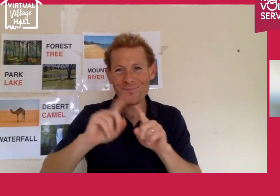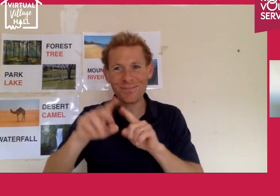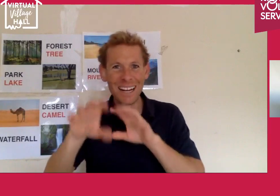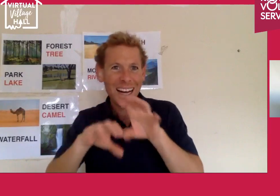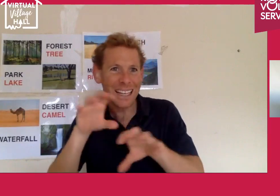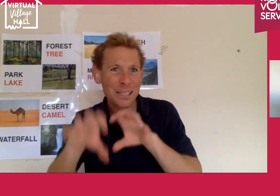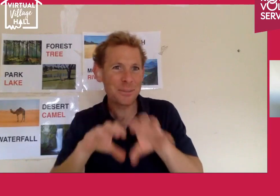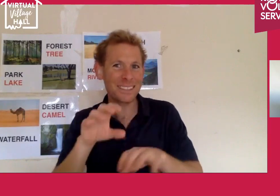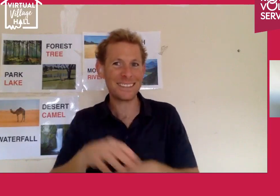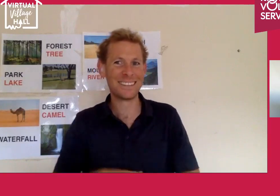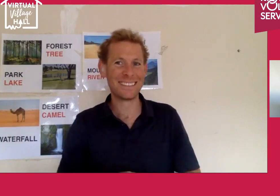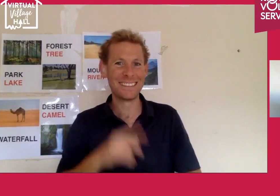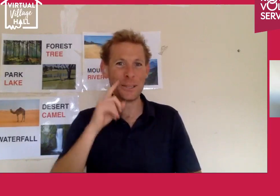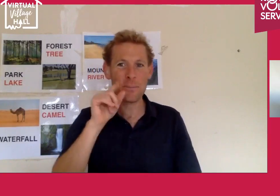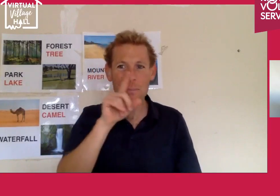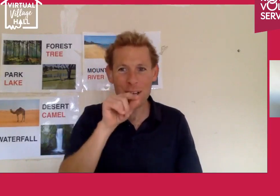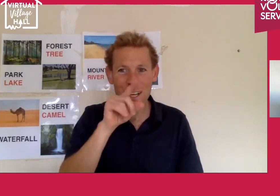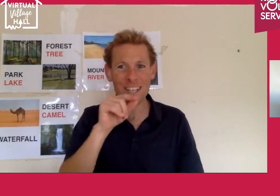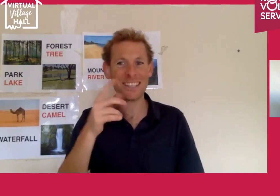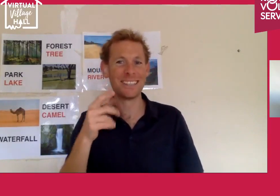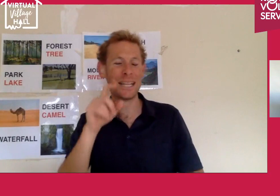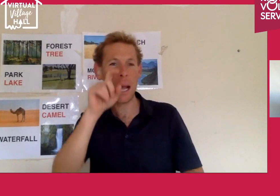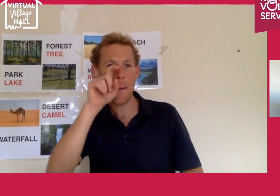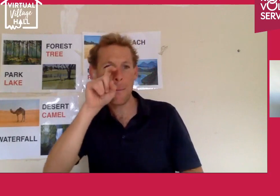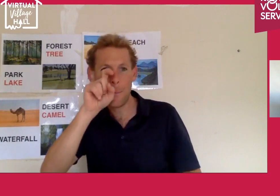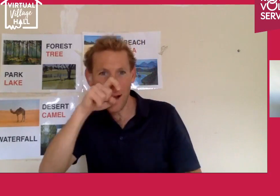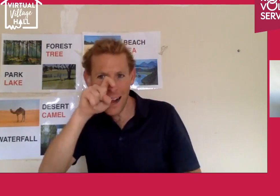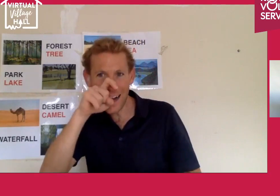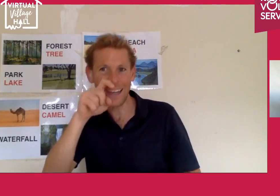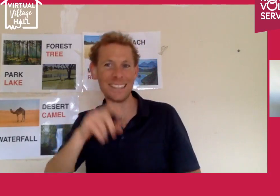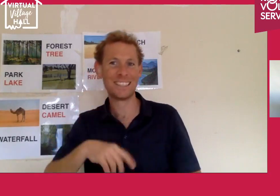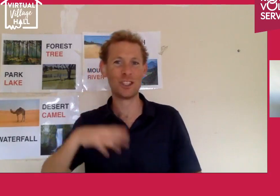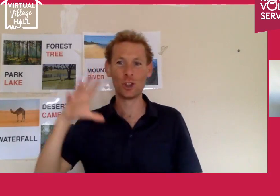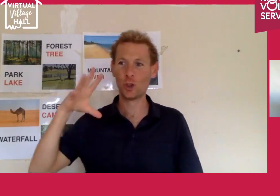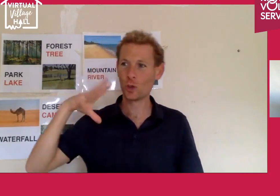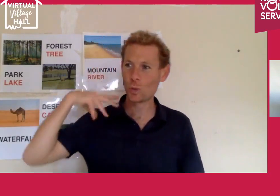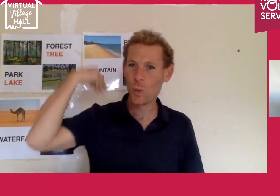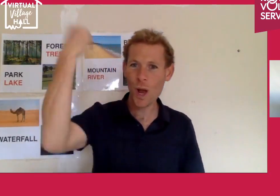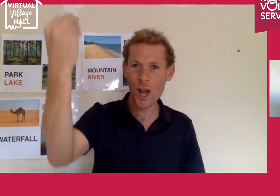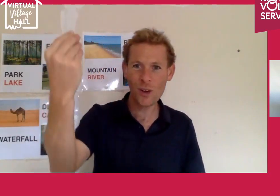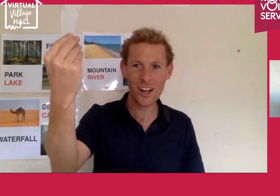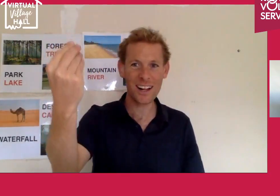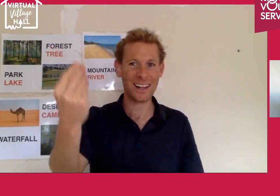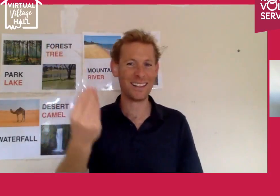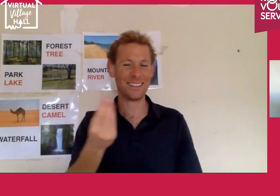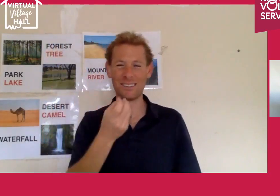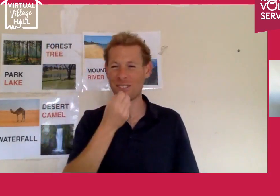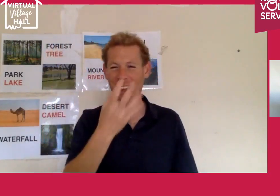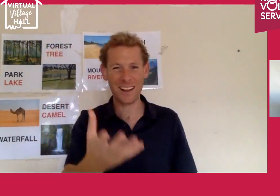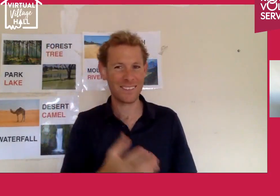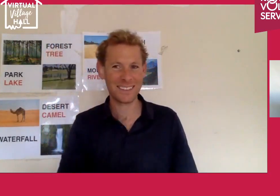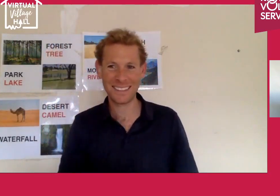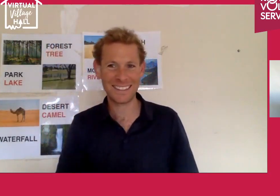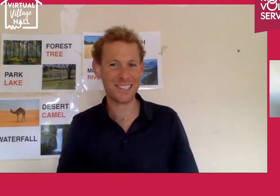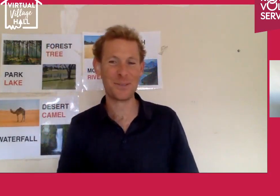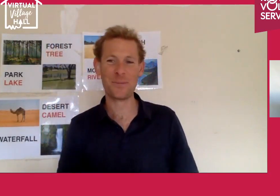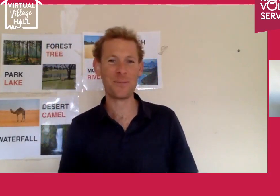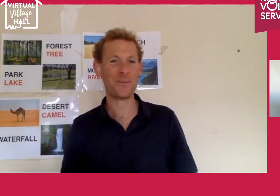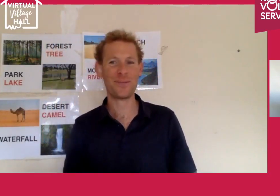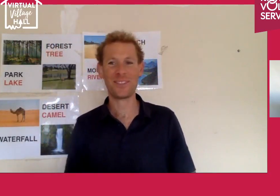Park, and we saw the animals there. There were some birds and parrots and squirrels, and the children